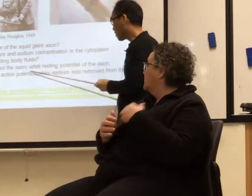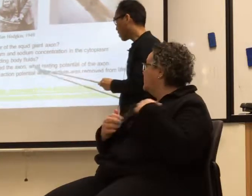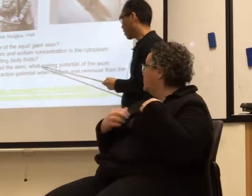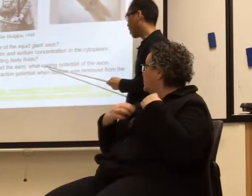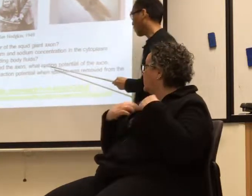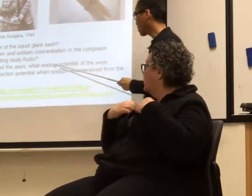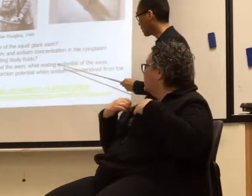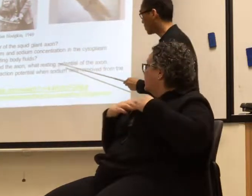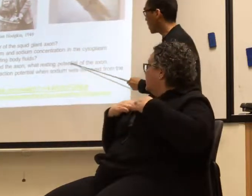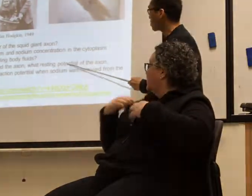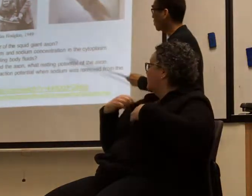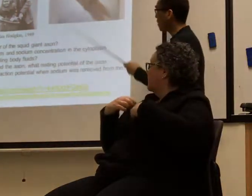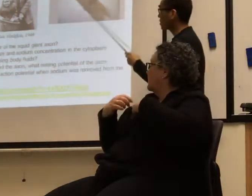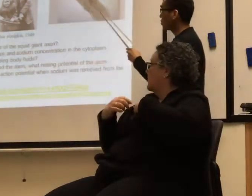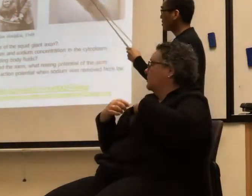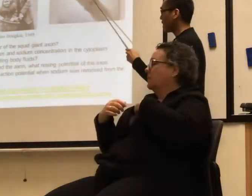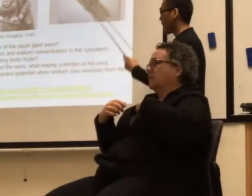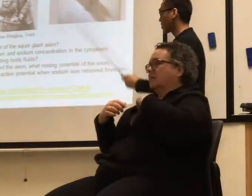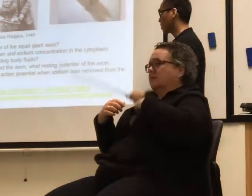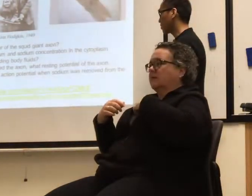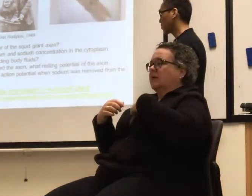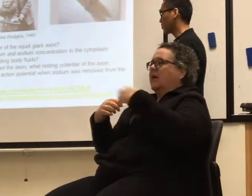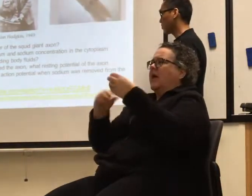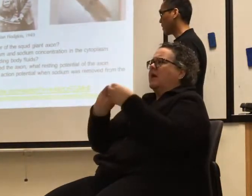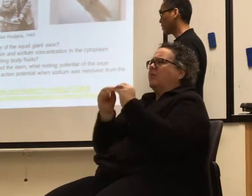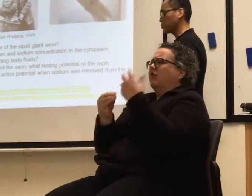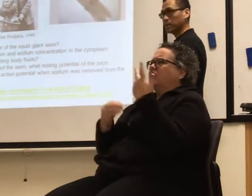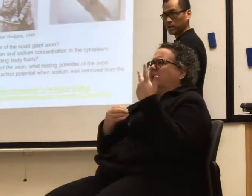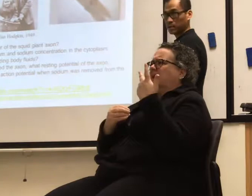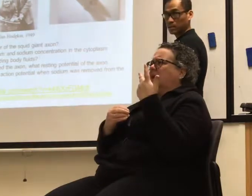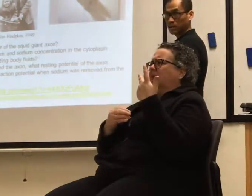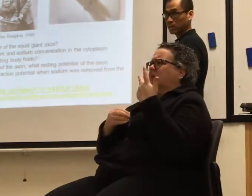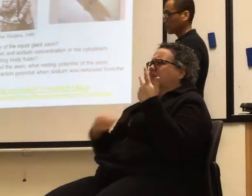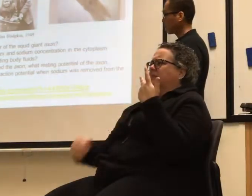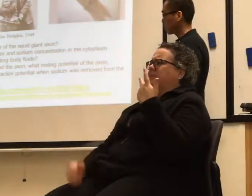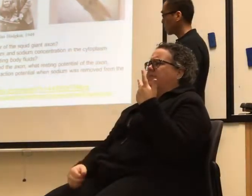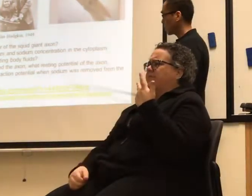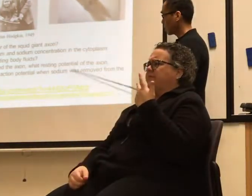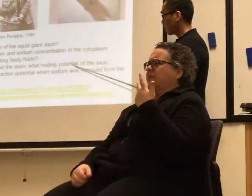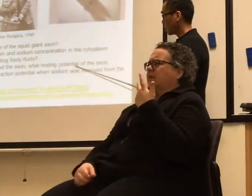And what was the resting potential of that split giant axon when they measured it?